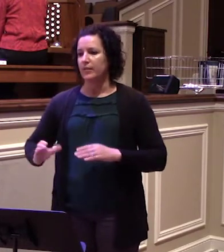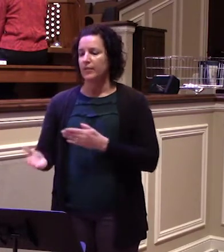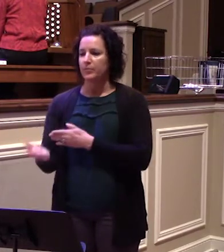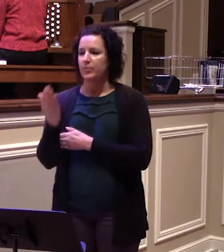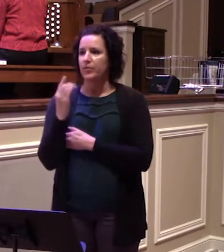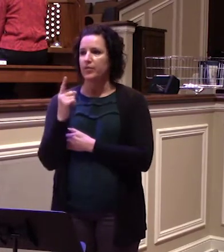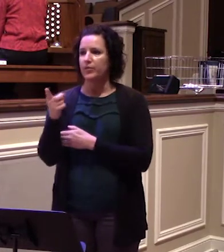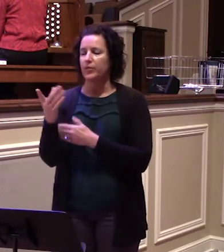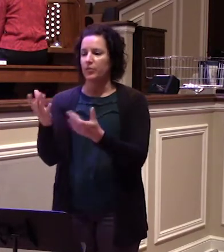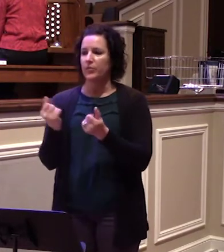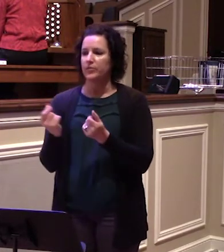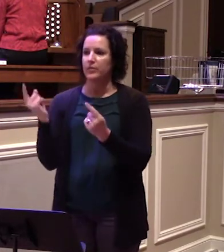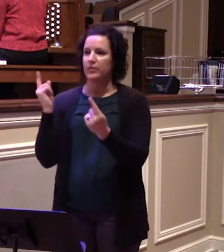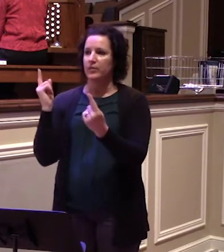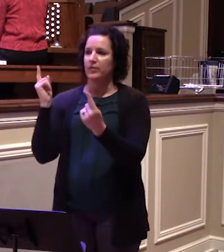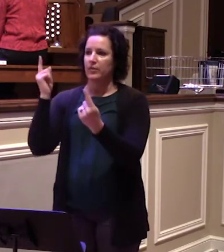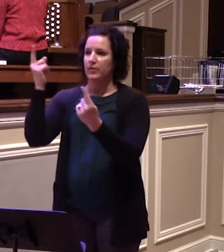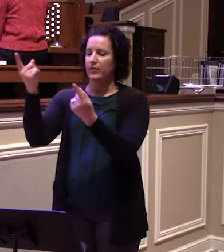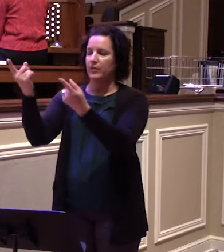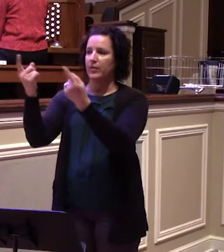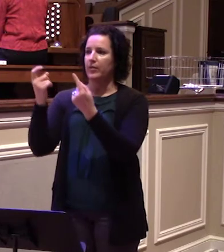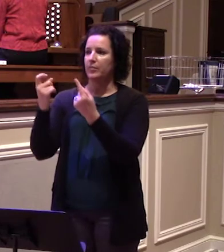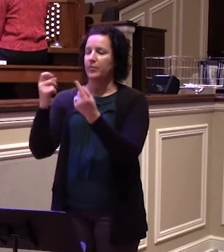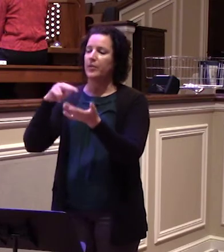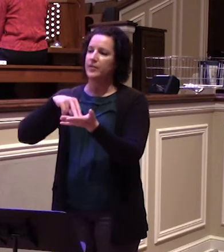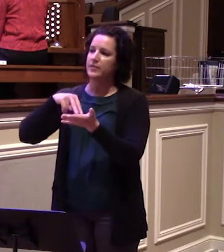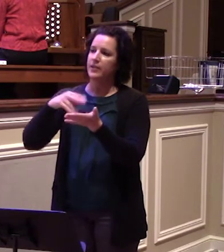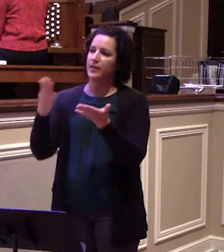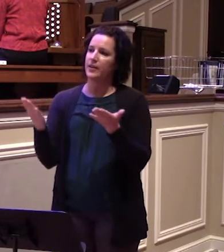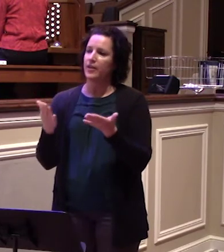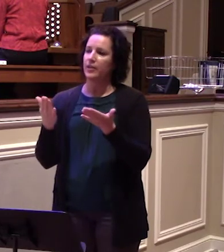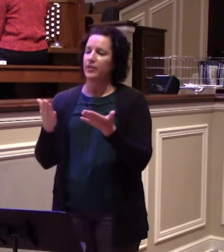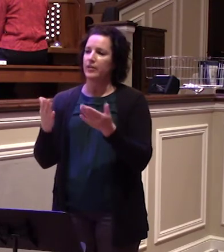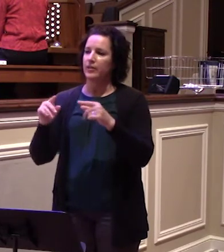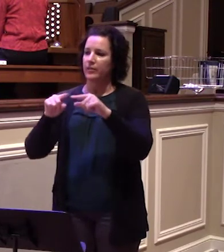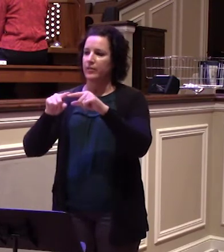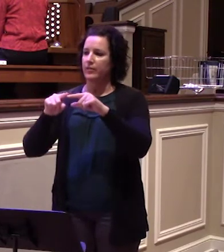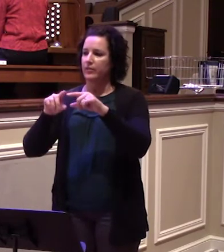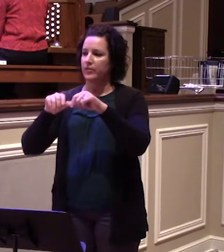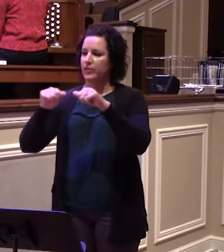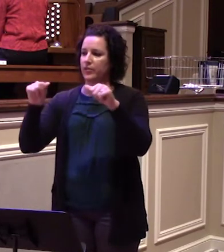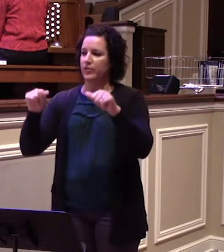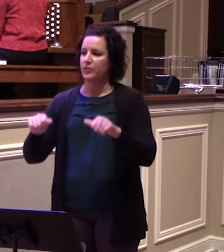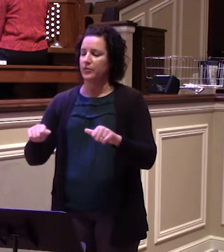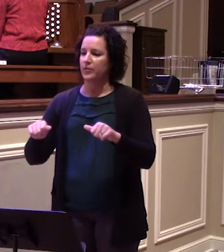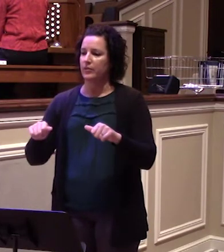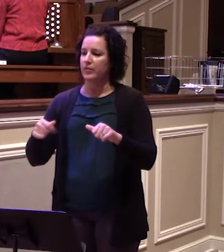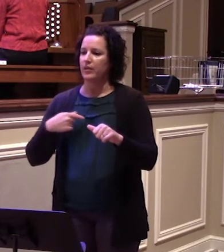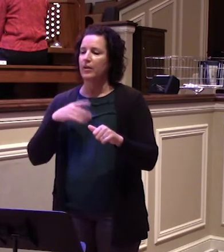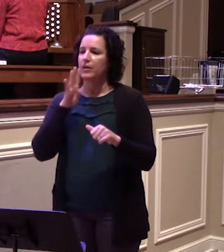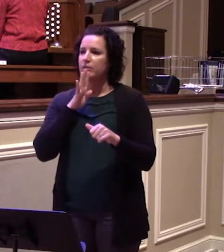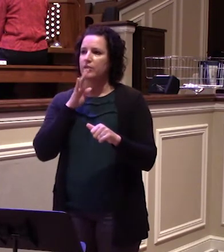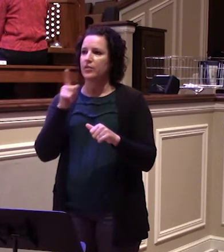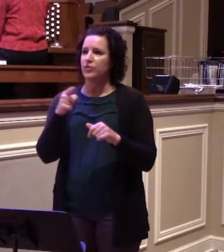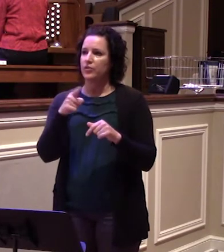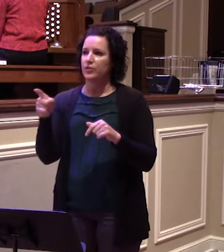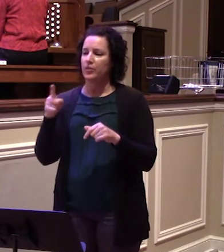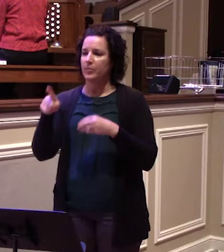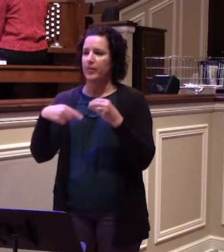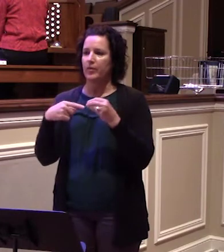come, as we sing, I'm going to be standing here at the altar, and you can come, and I'll talk with you about what it means to be a follower of